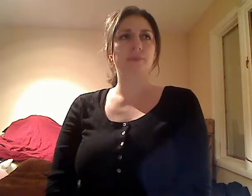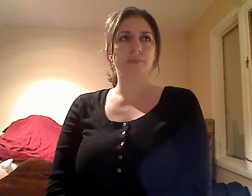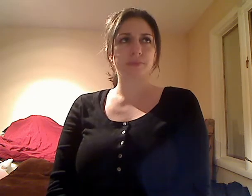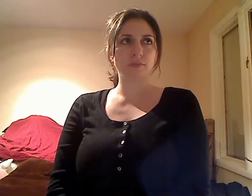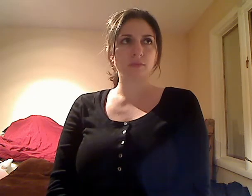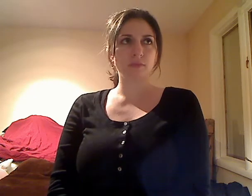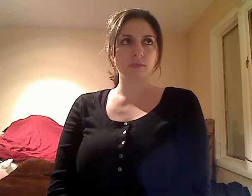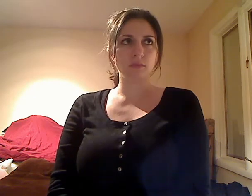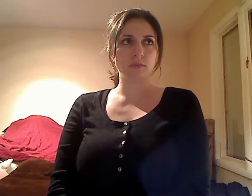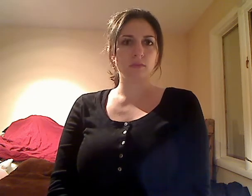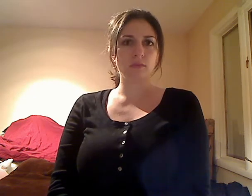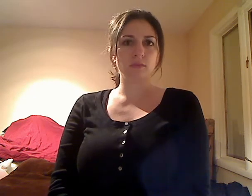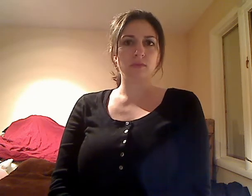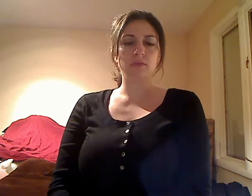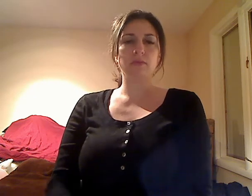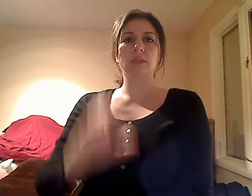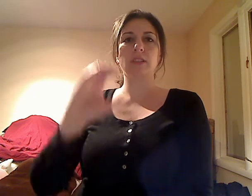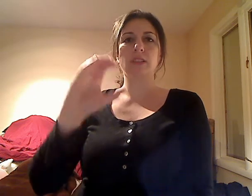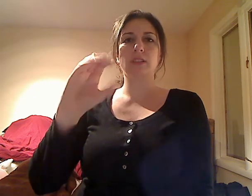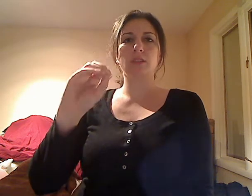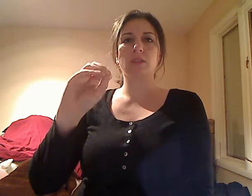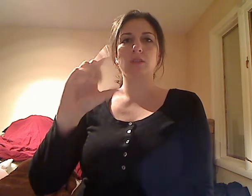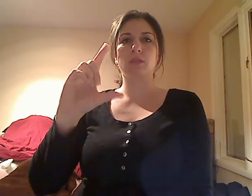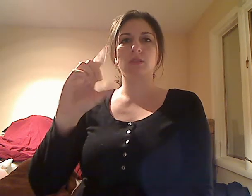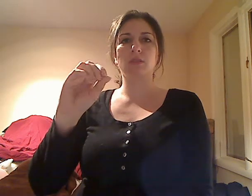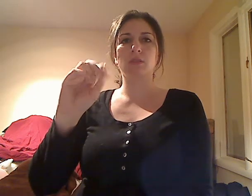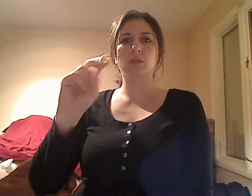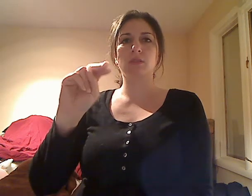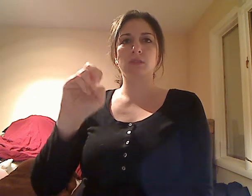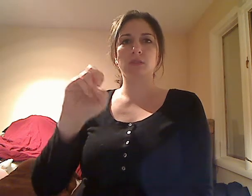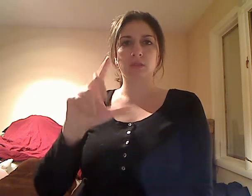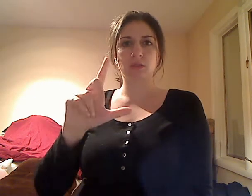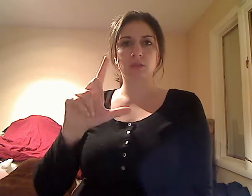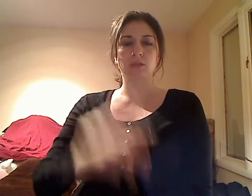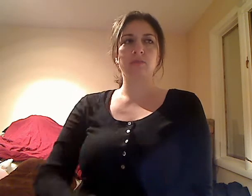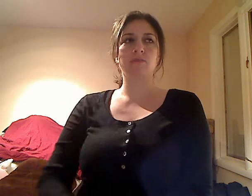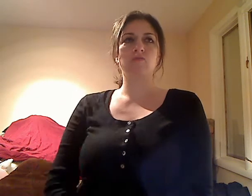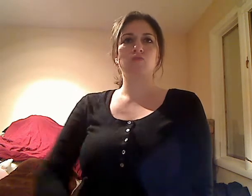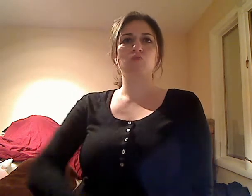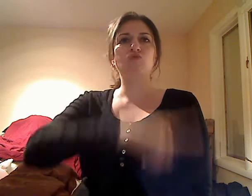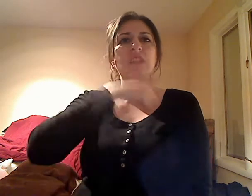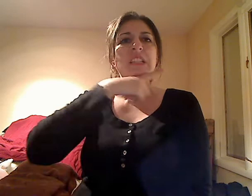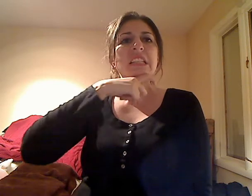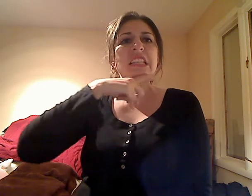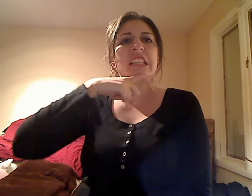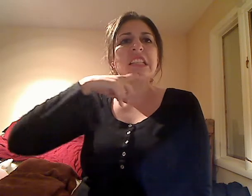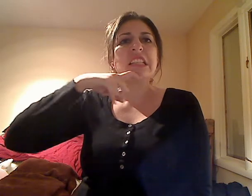C-O-L-O-N-E-L. E-L, right. Cereal for oatmeal cereal.